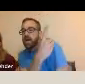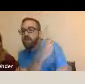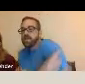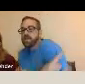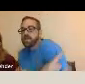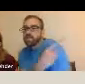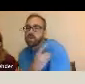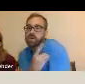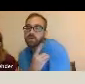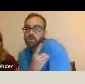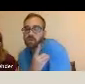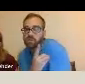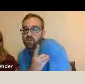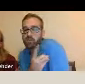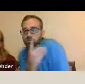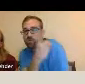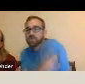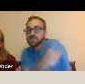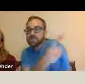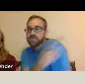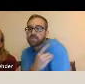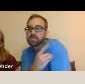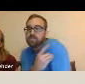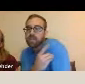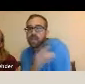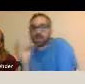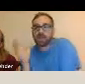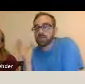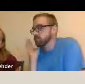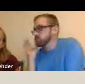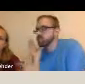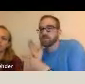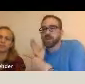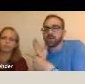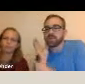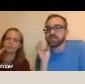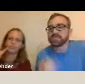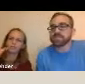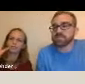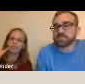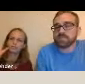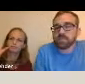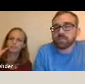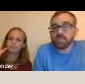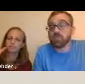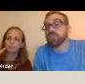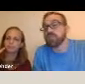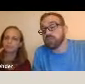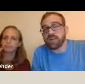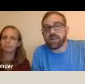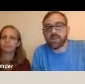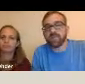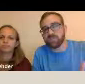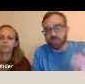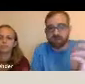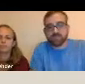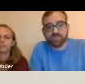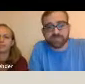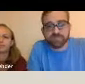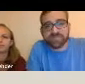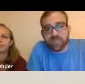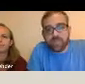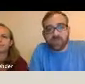easier. I'm a D and a cross on the shoulder, and Carolyn. So those are our assigned names. It's